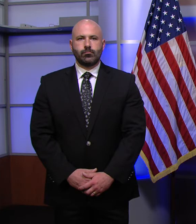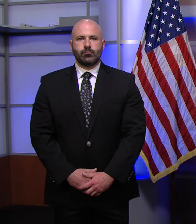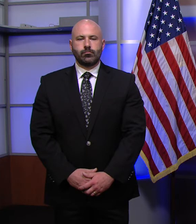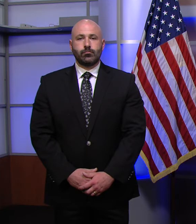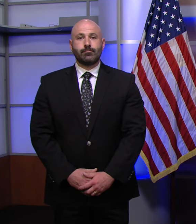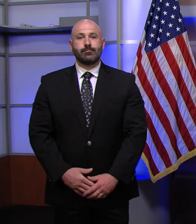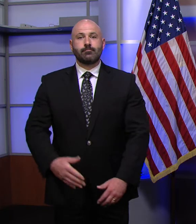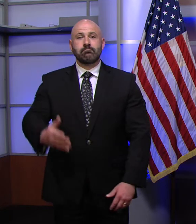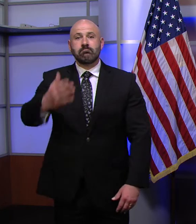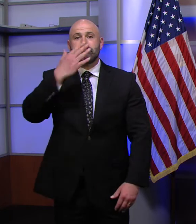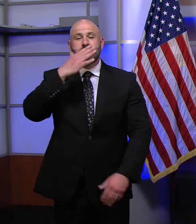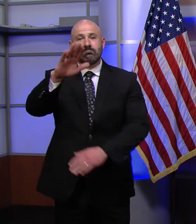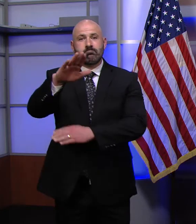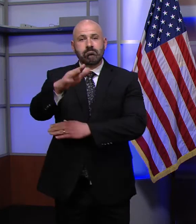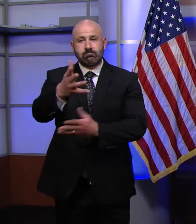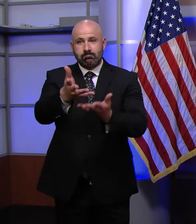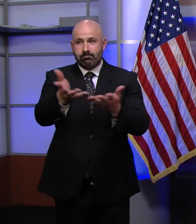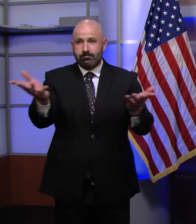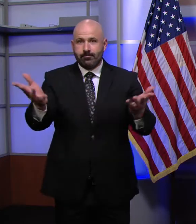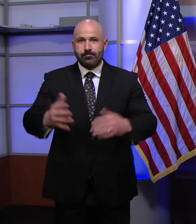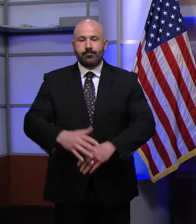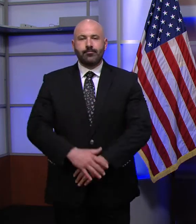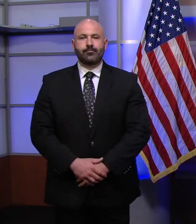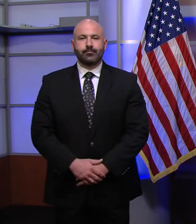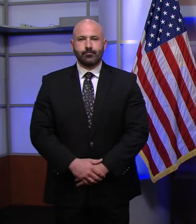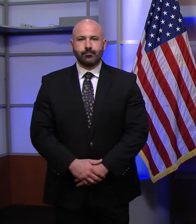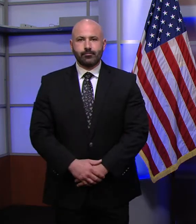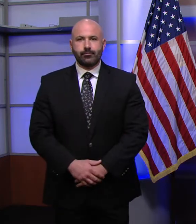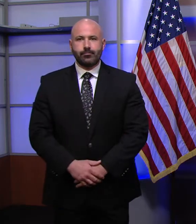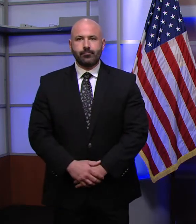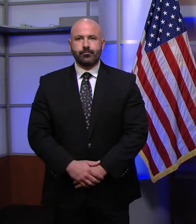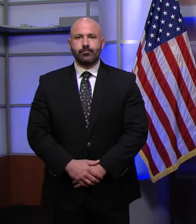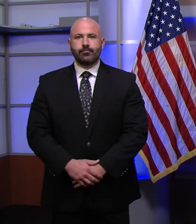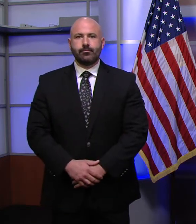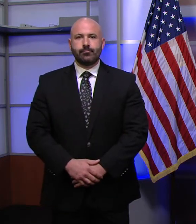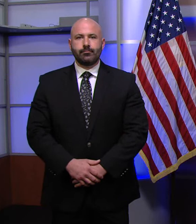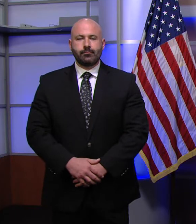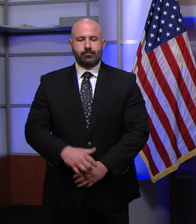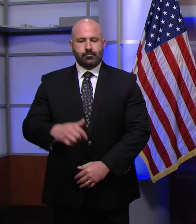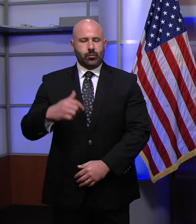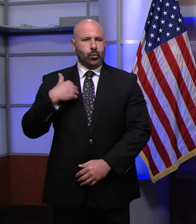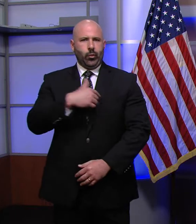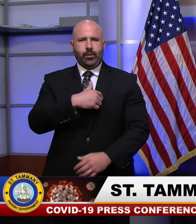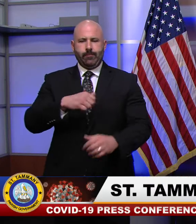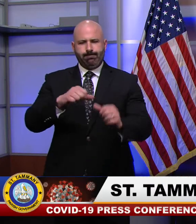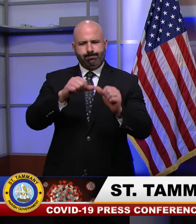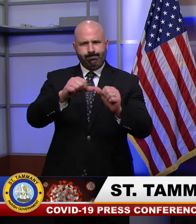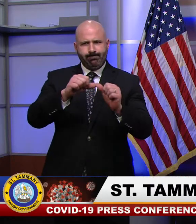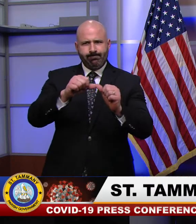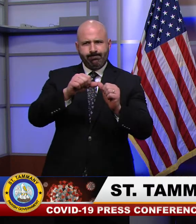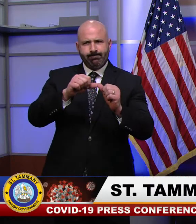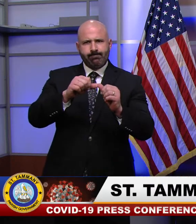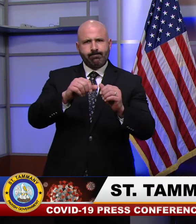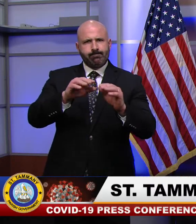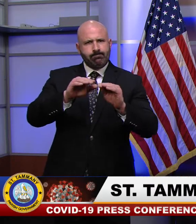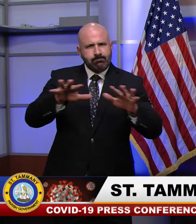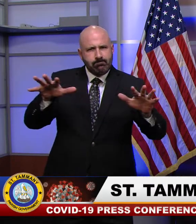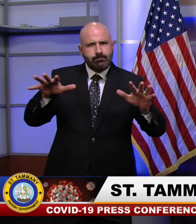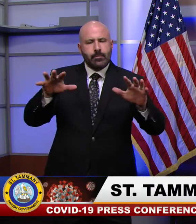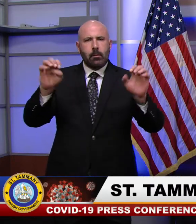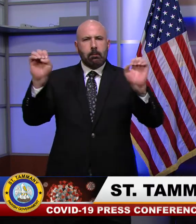Good afternoon. As we continue to implement our emergency response to